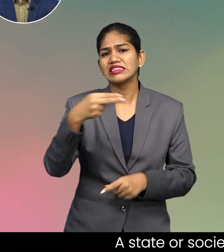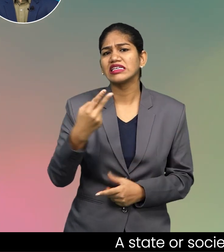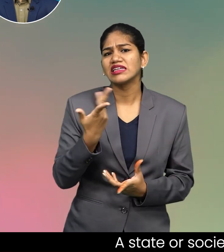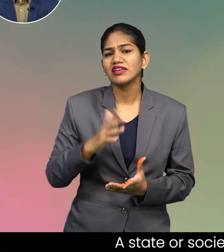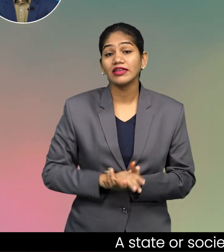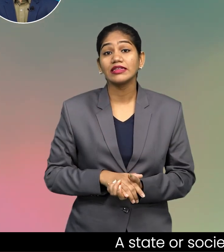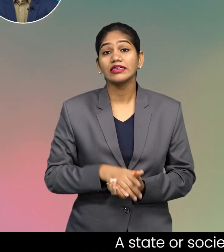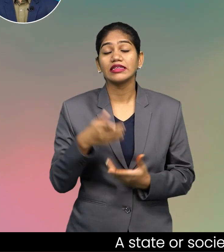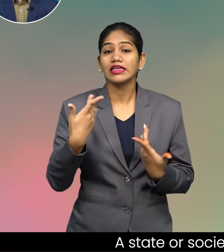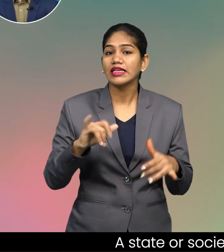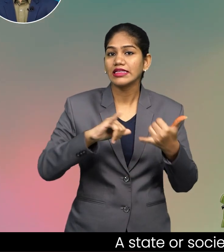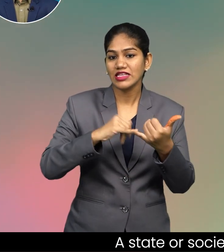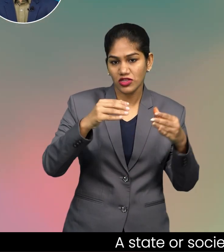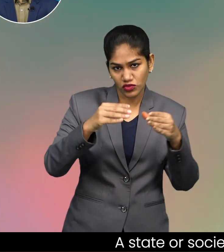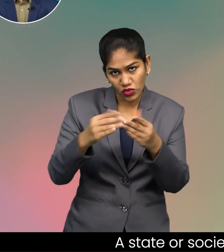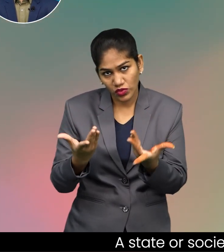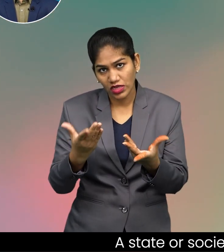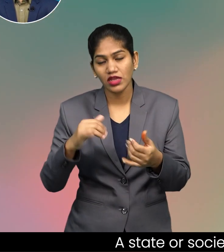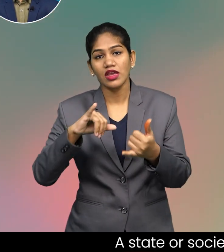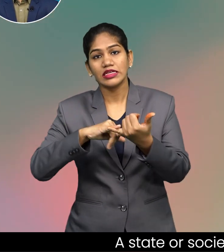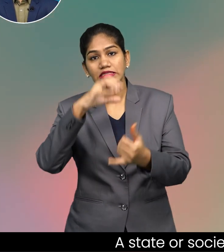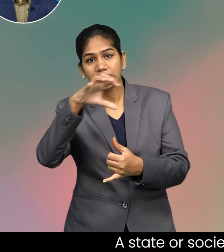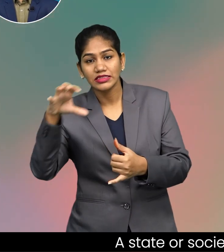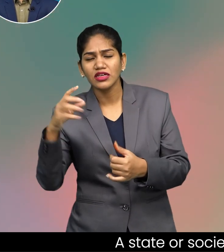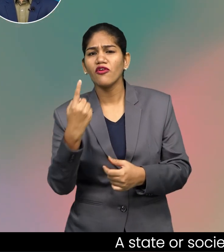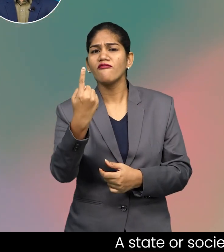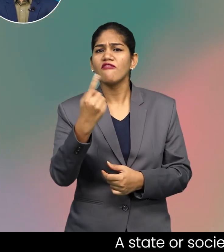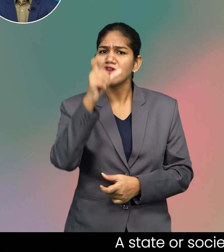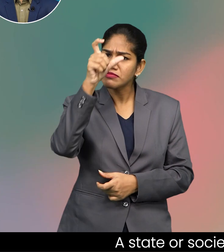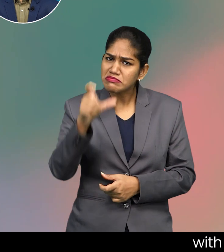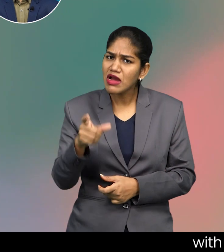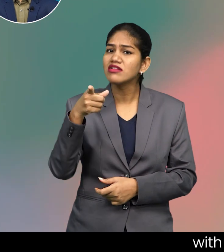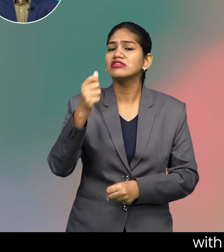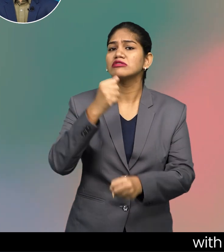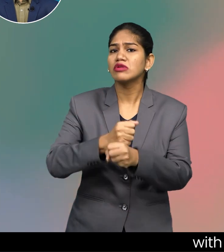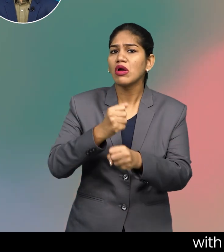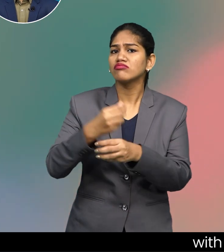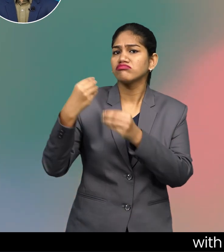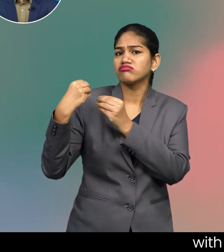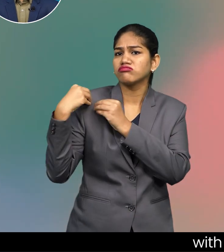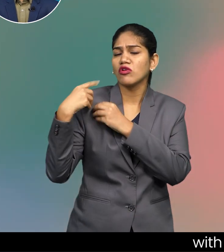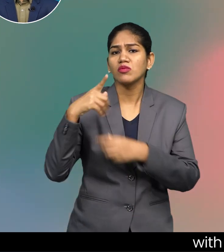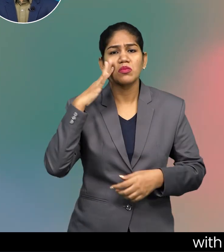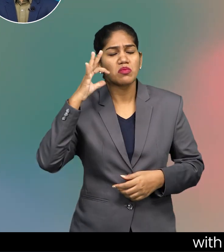a state or society governed by one person with absolute power.